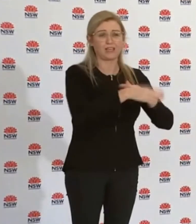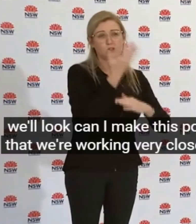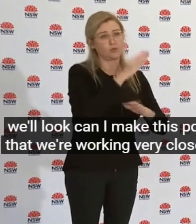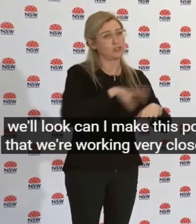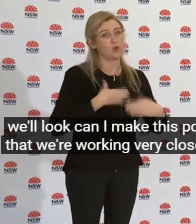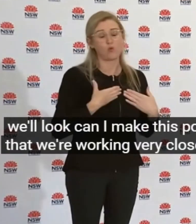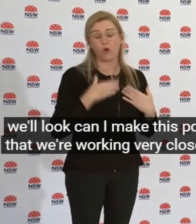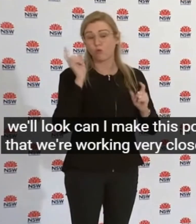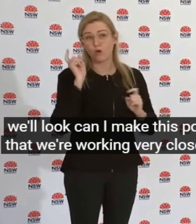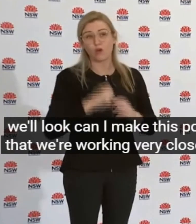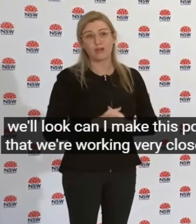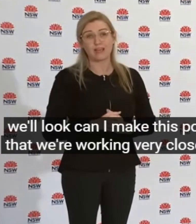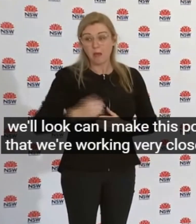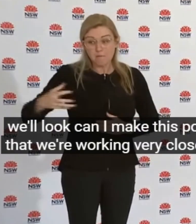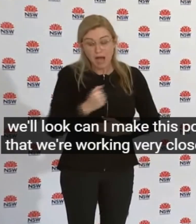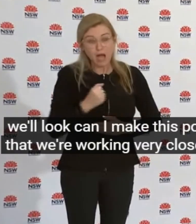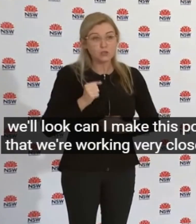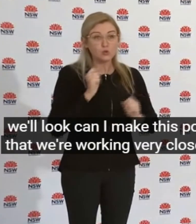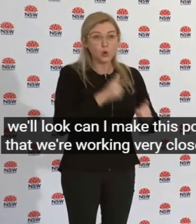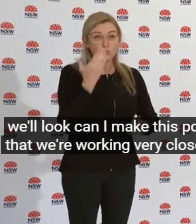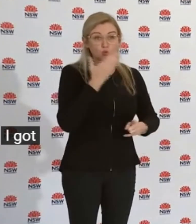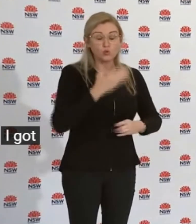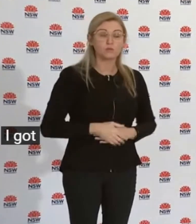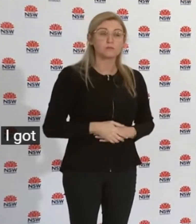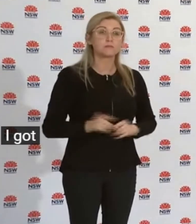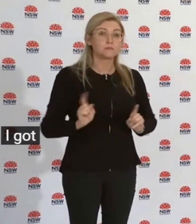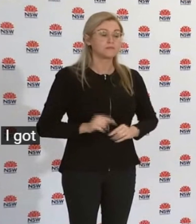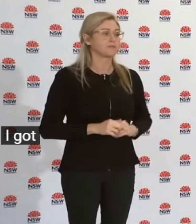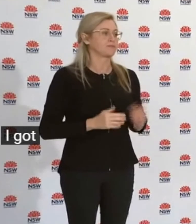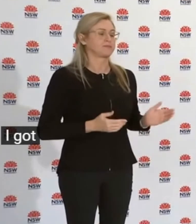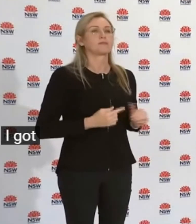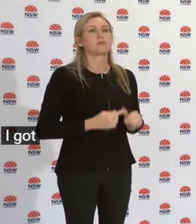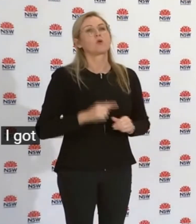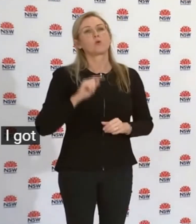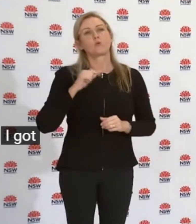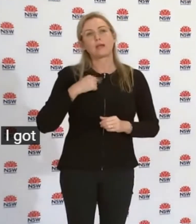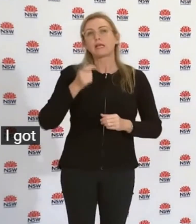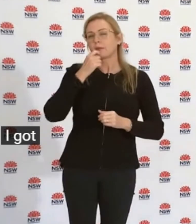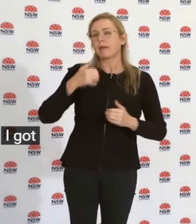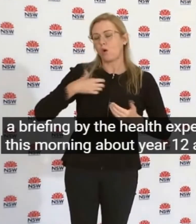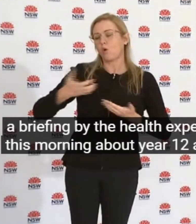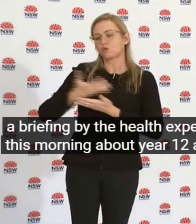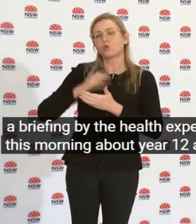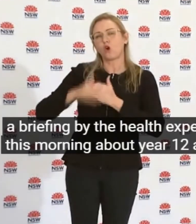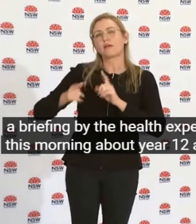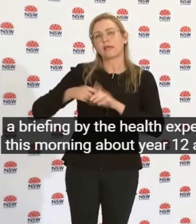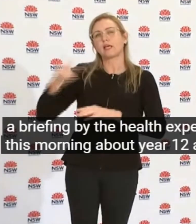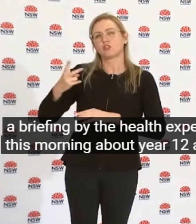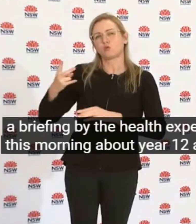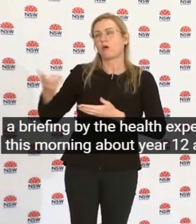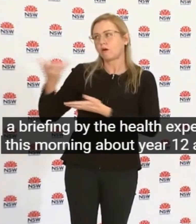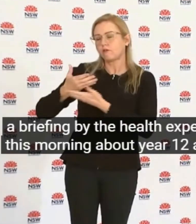and I got a briefing by the health experts this morning about Year 12, and we'll have more to say about that. But at this stage,